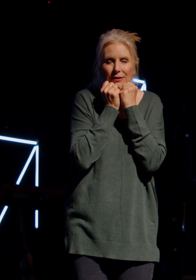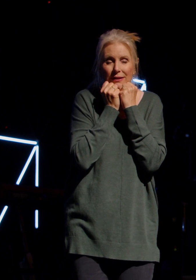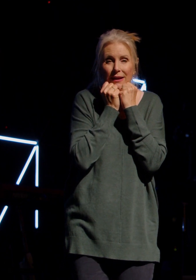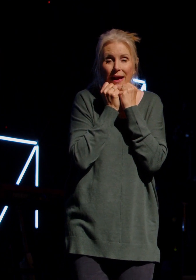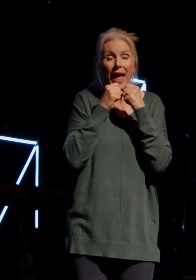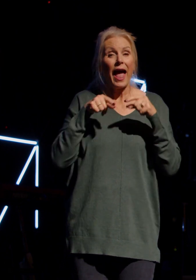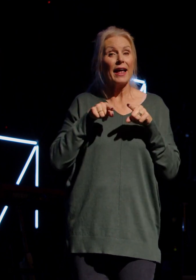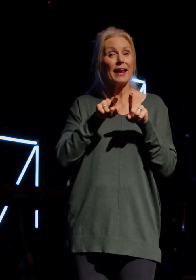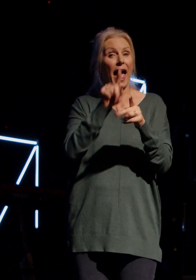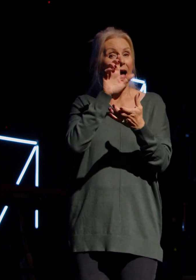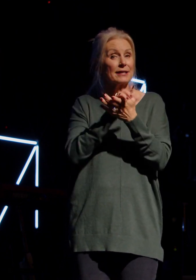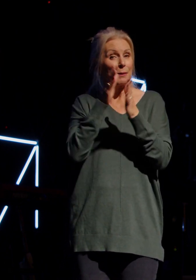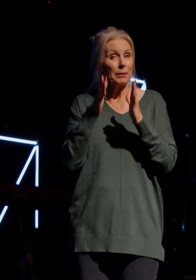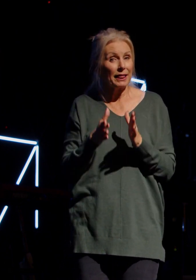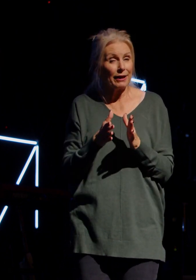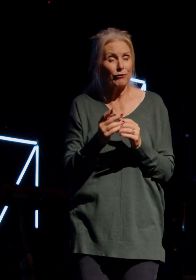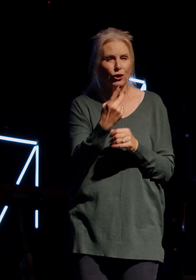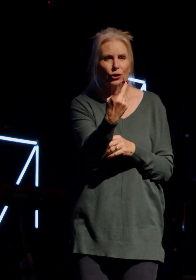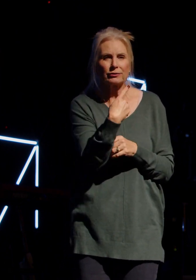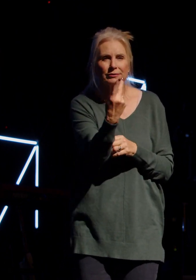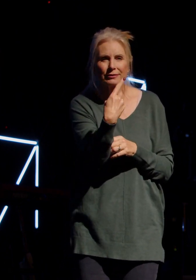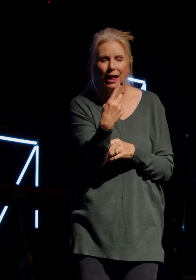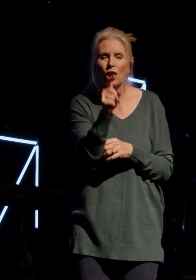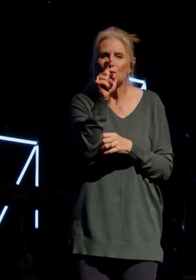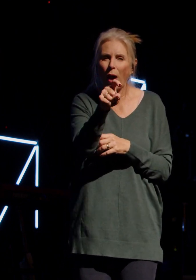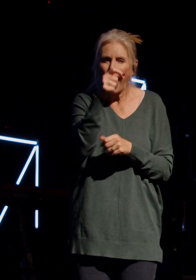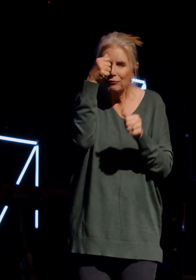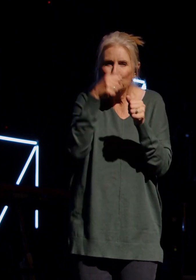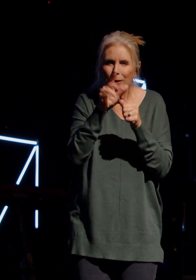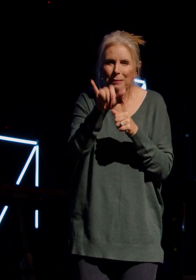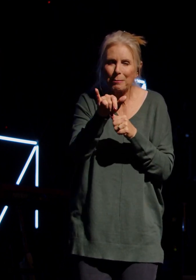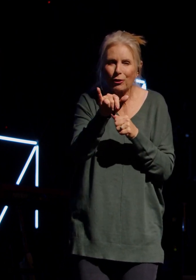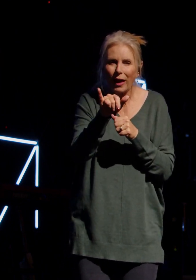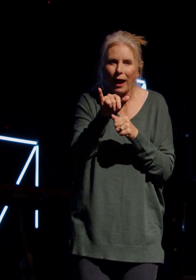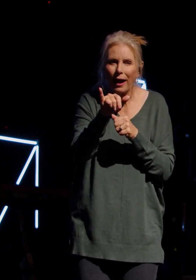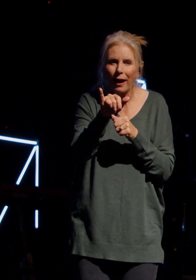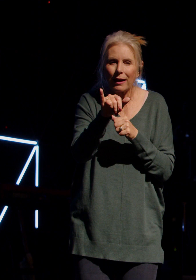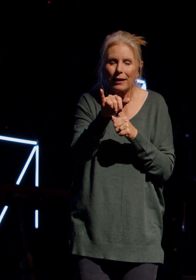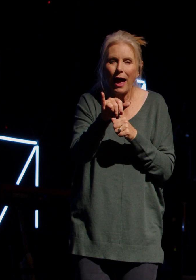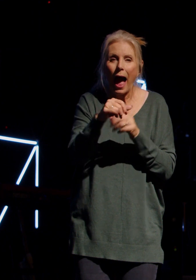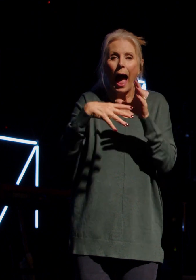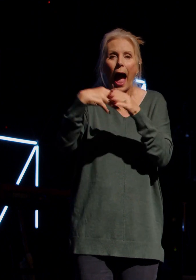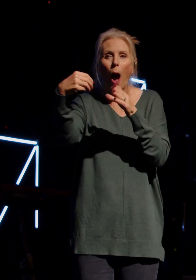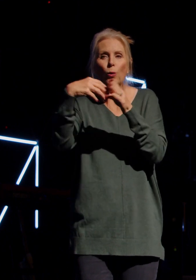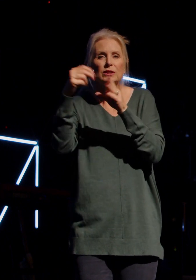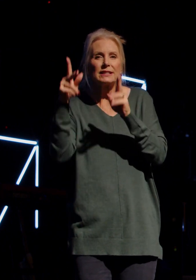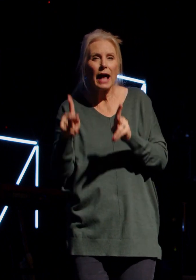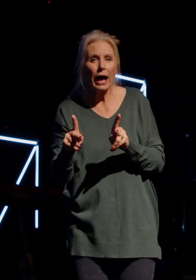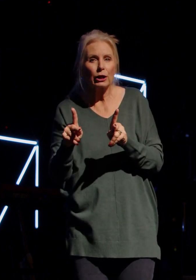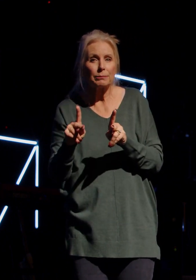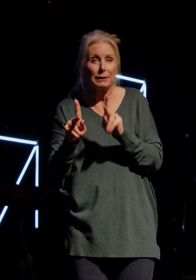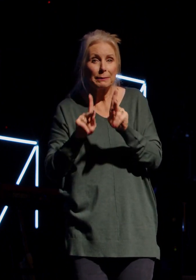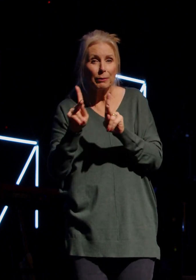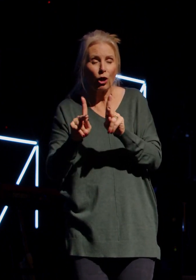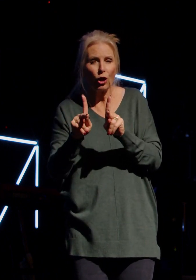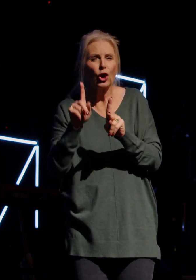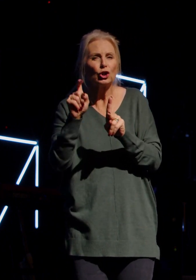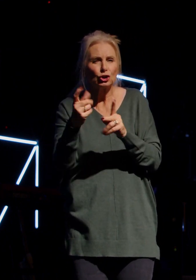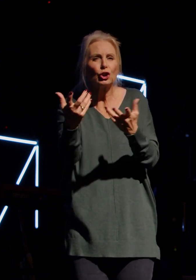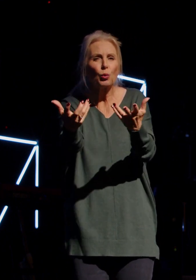As believers, we have to keep this in our mind. Outsiders, sinners, they should want to be around